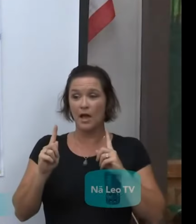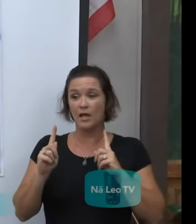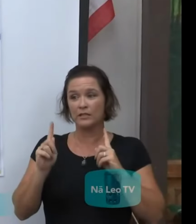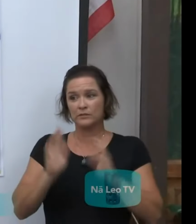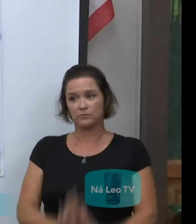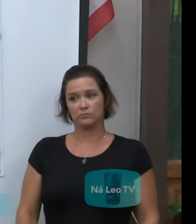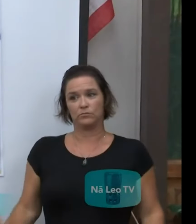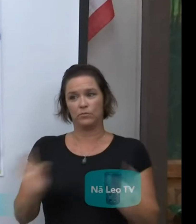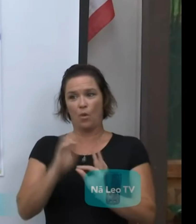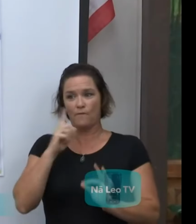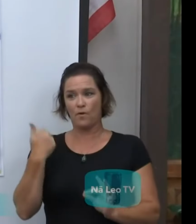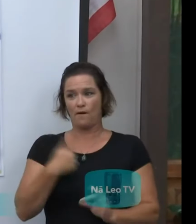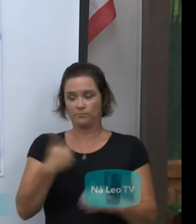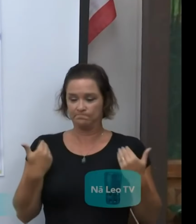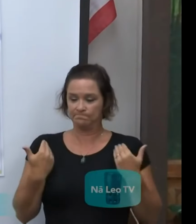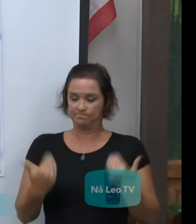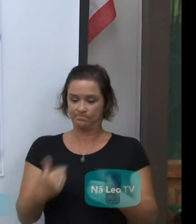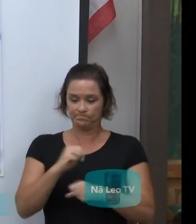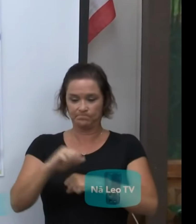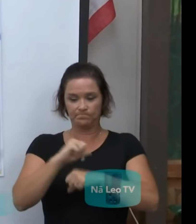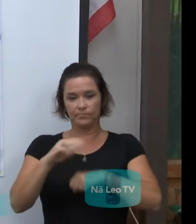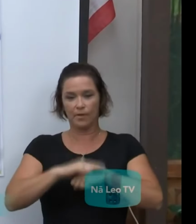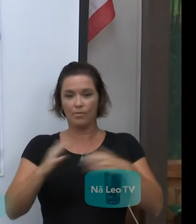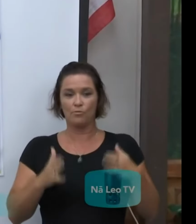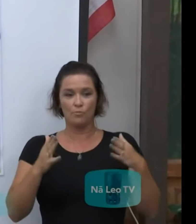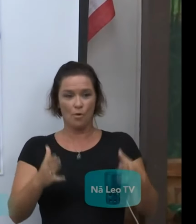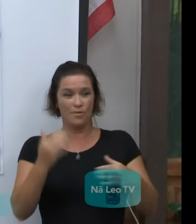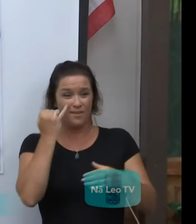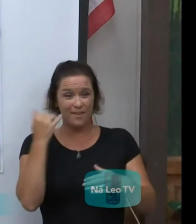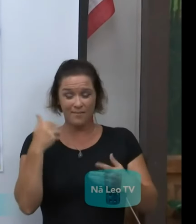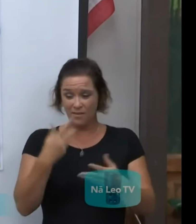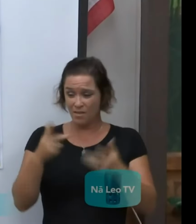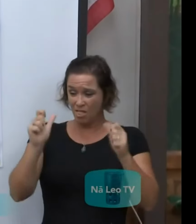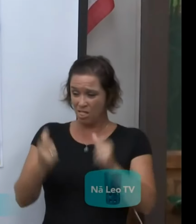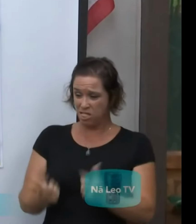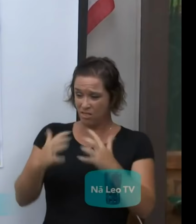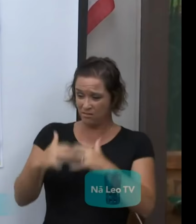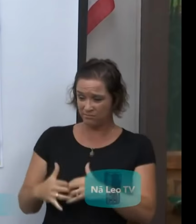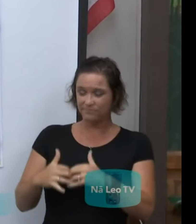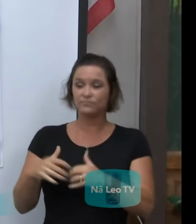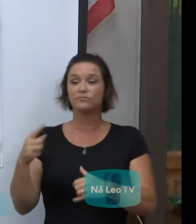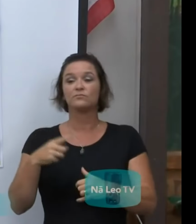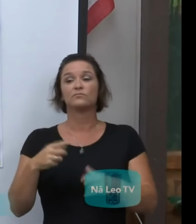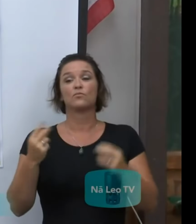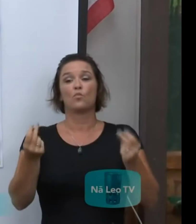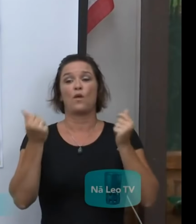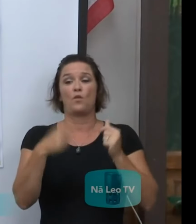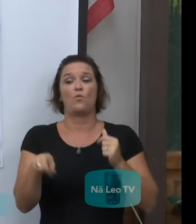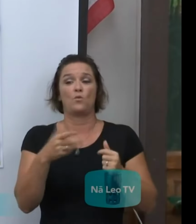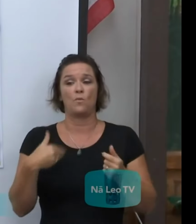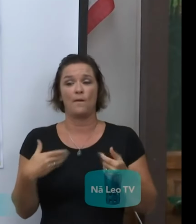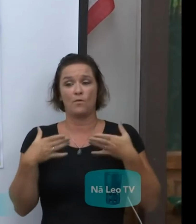critical to us to get started on those. So that if we get failure immediately, you guys have a route